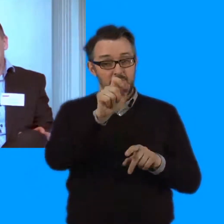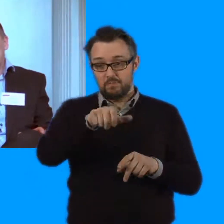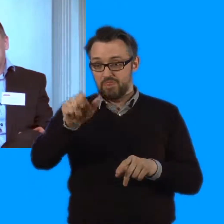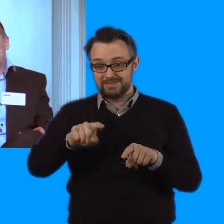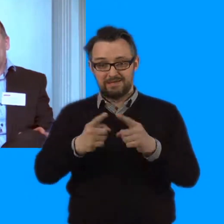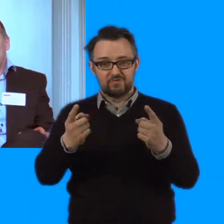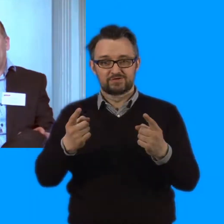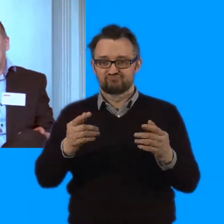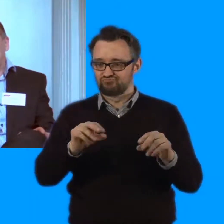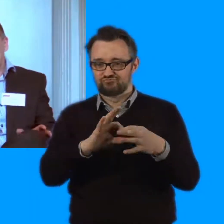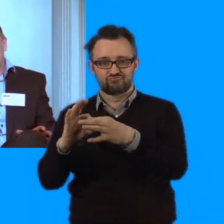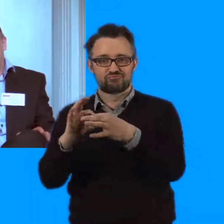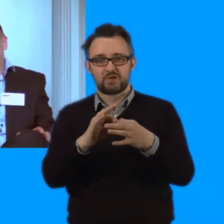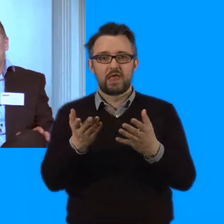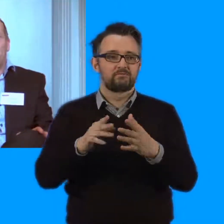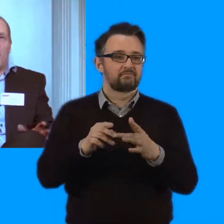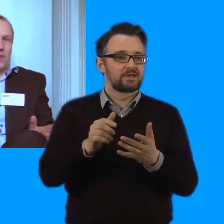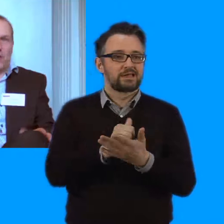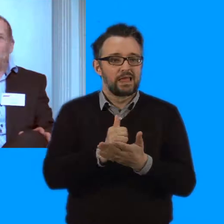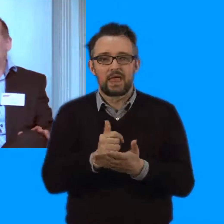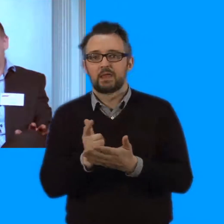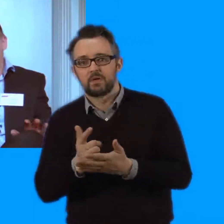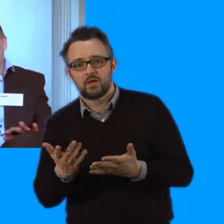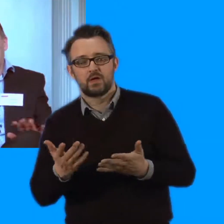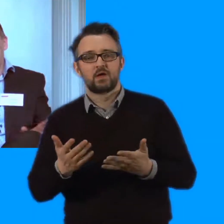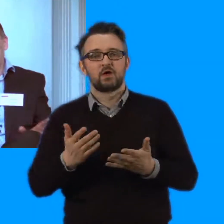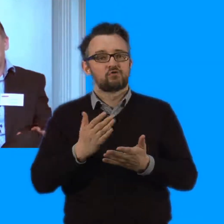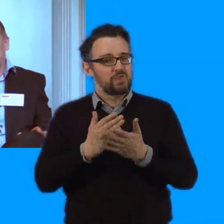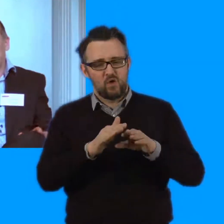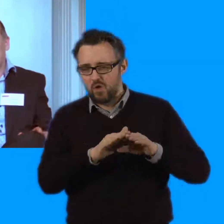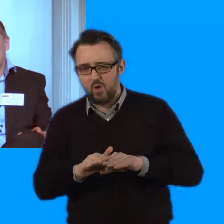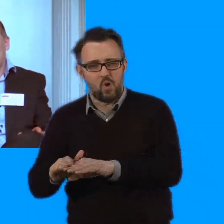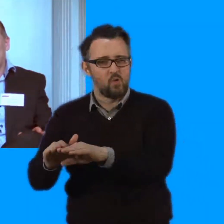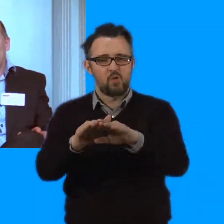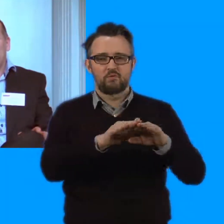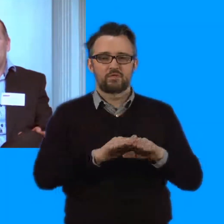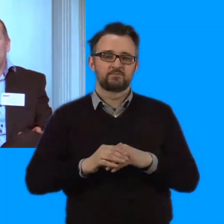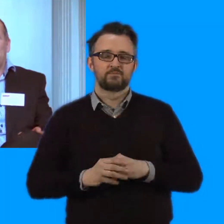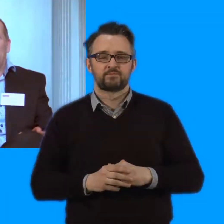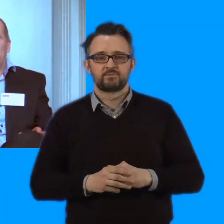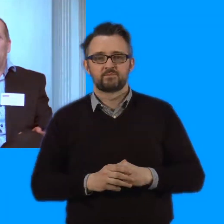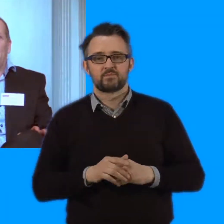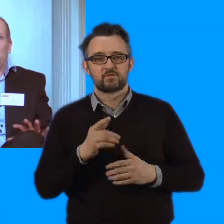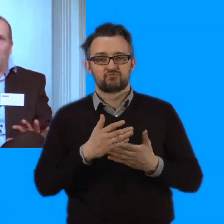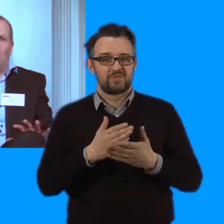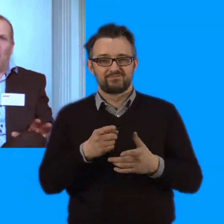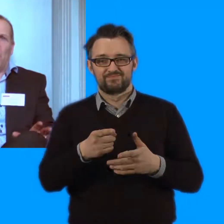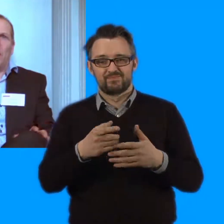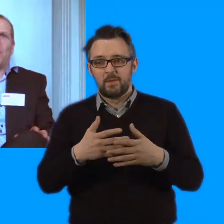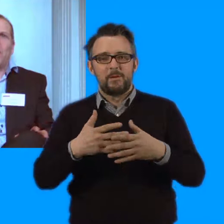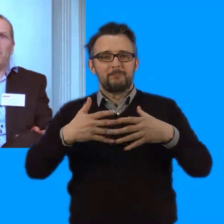people, whether it's homosexuality or whether it's religion, whatever, it cuts across all those divides, and it's a